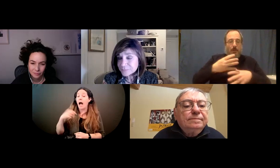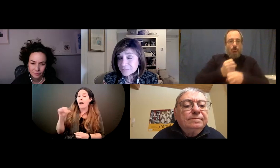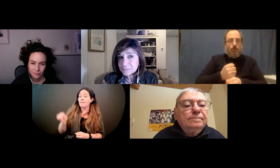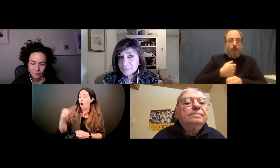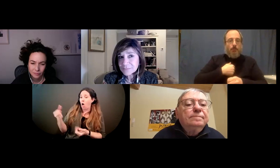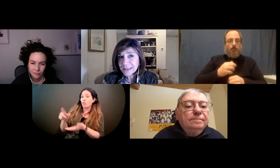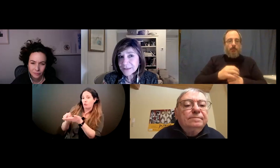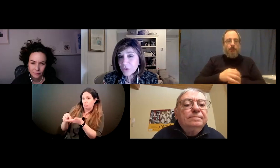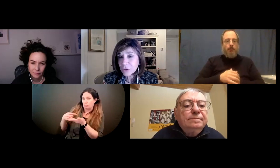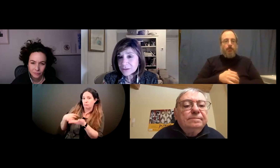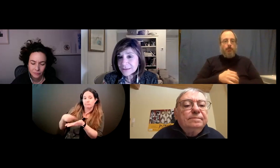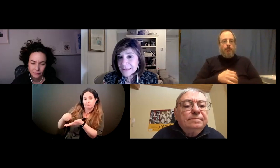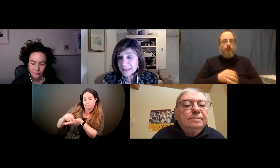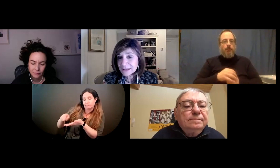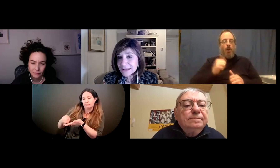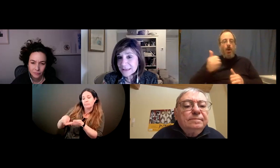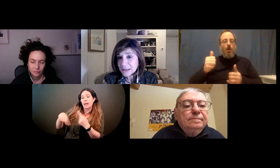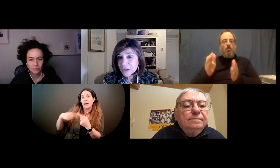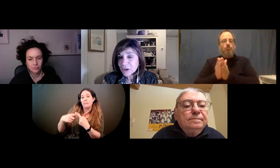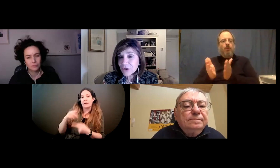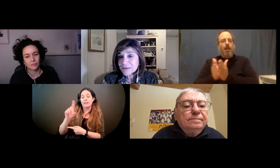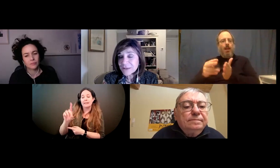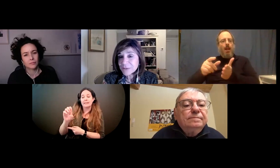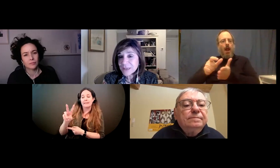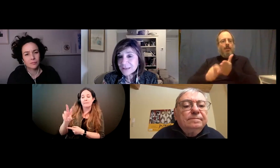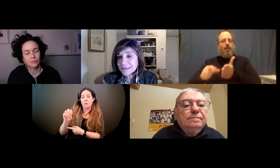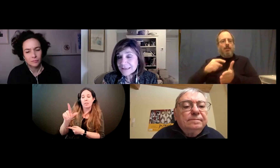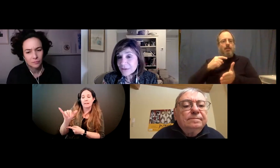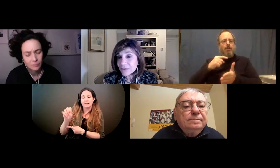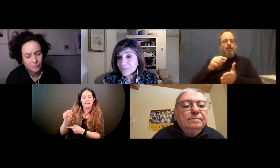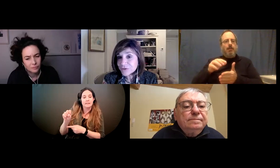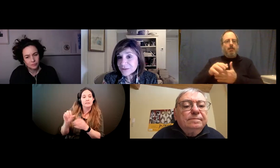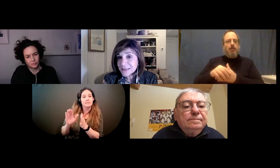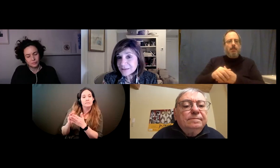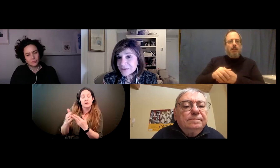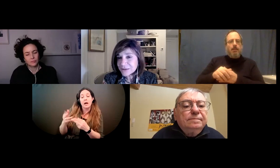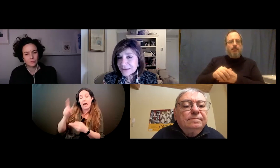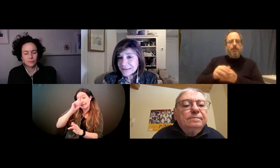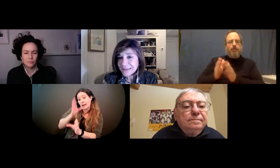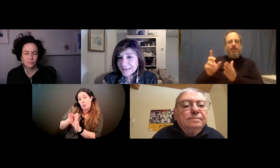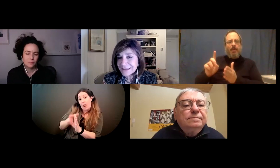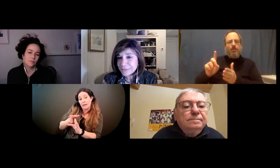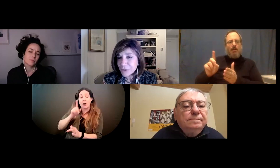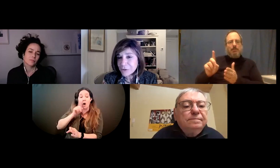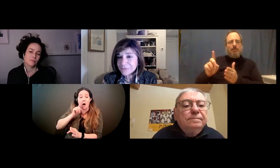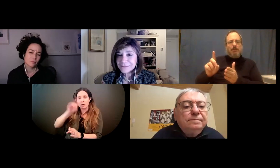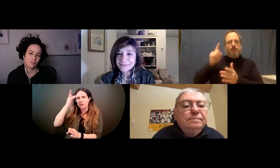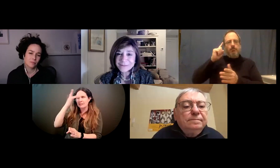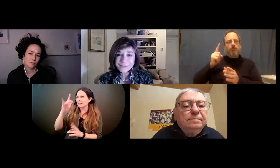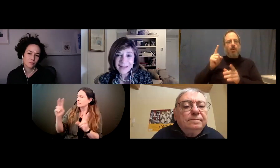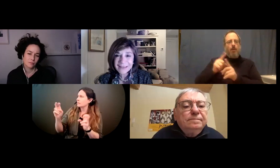this in an article in Daedalus called Psychoanalysis and Artificial Intelligence. I think it's either